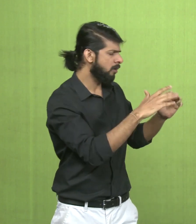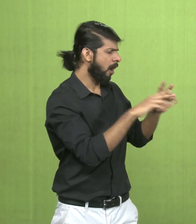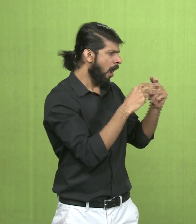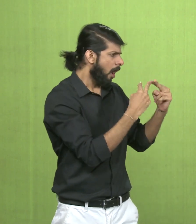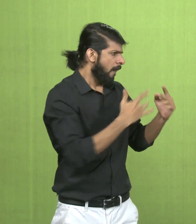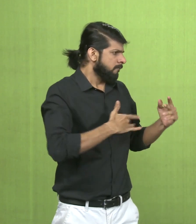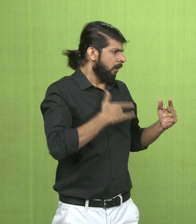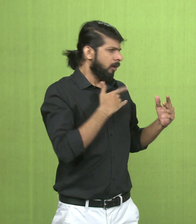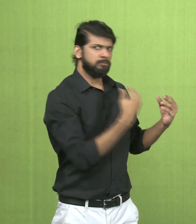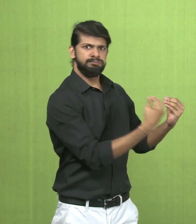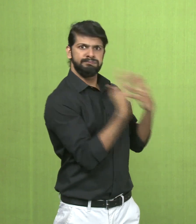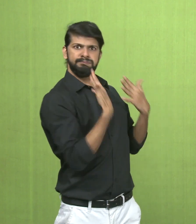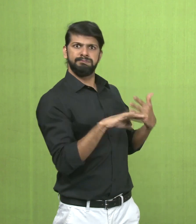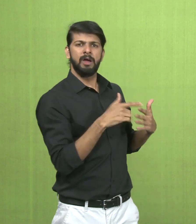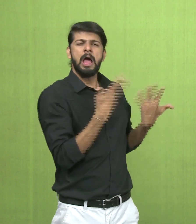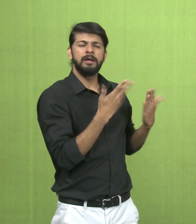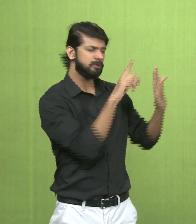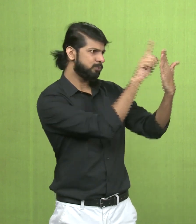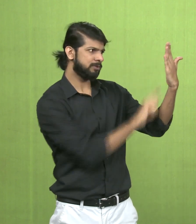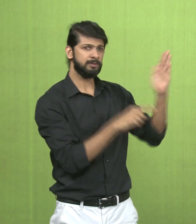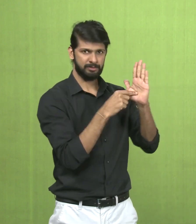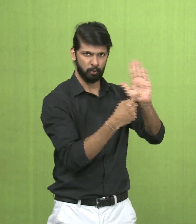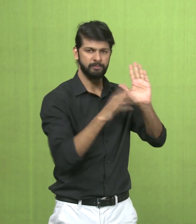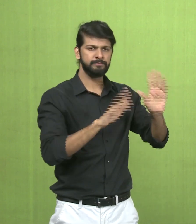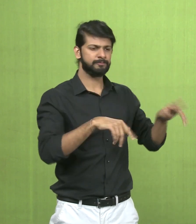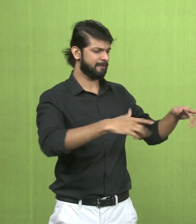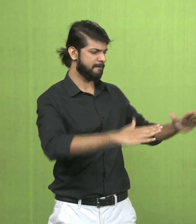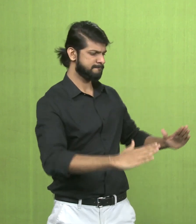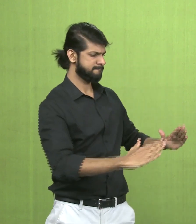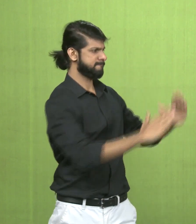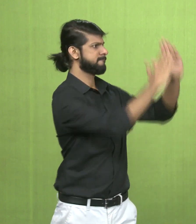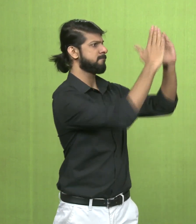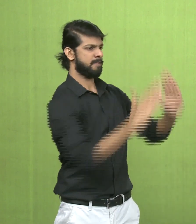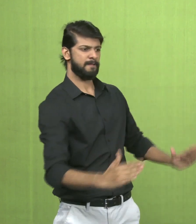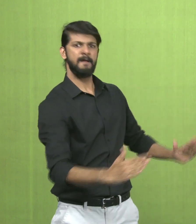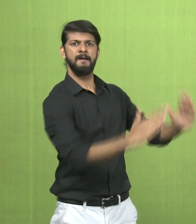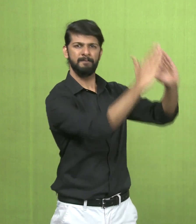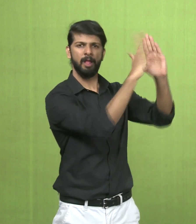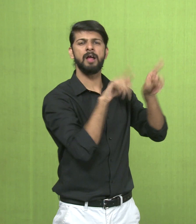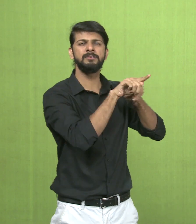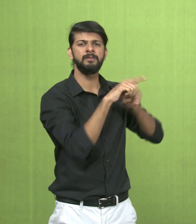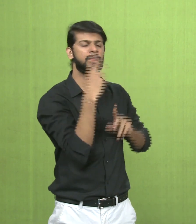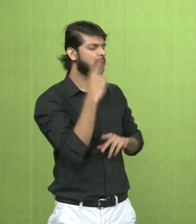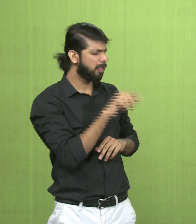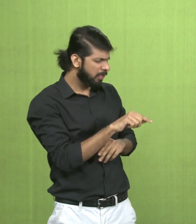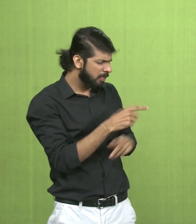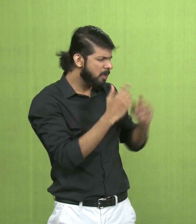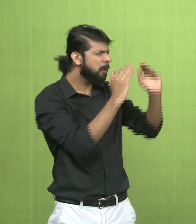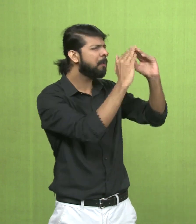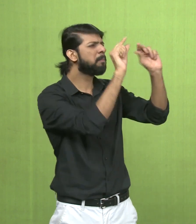Answer number 3. The dominating factor in this painting are the two steeply rising